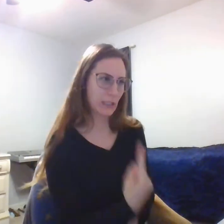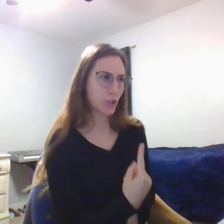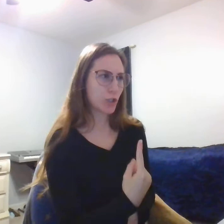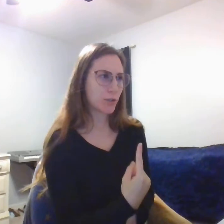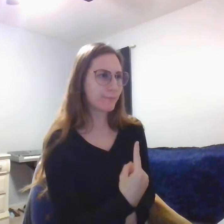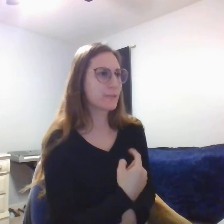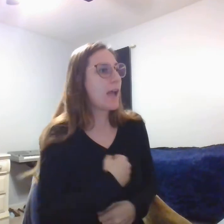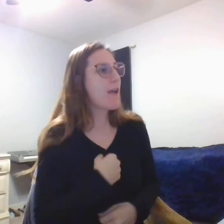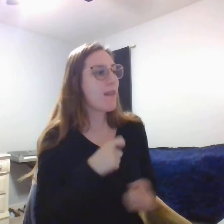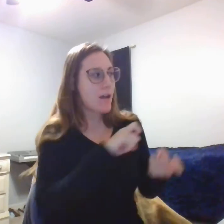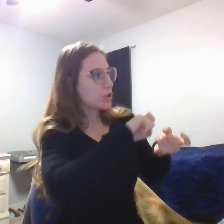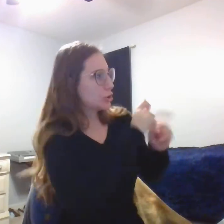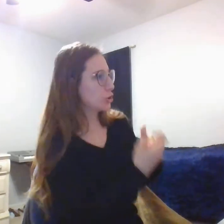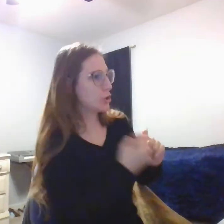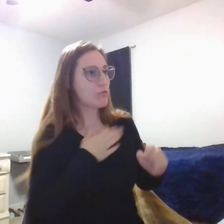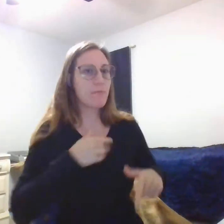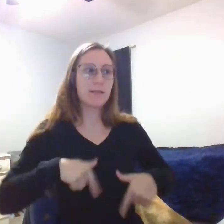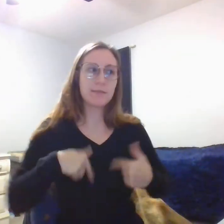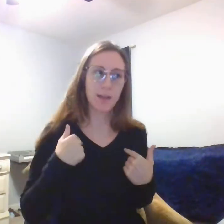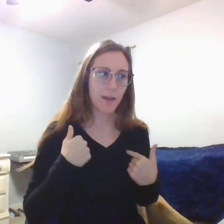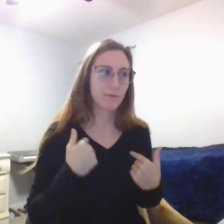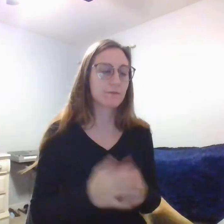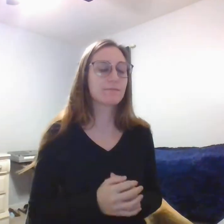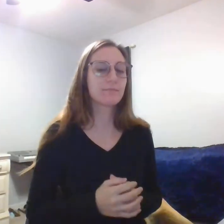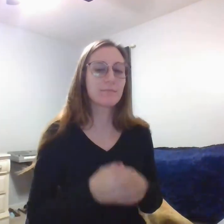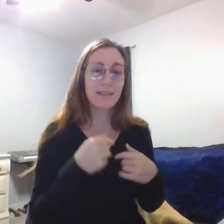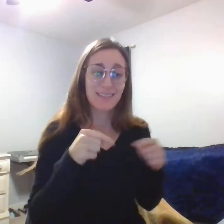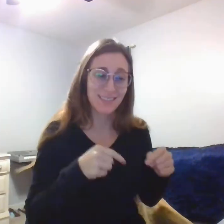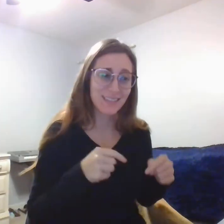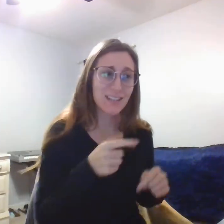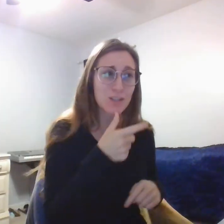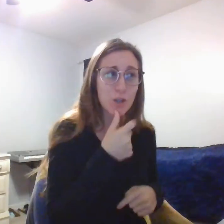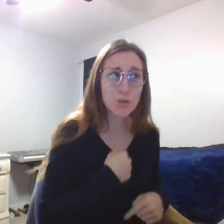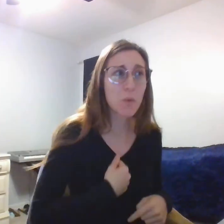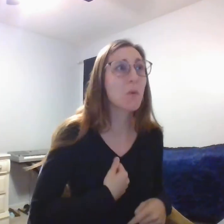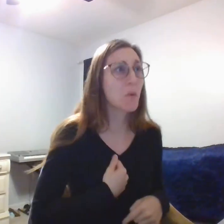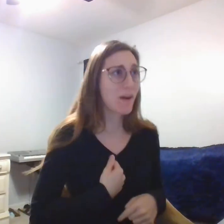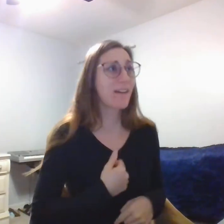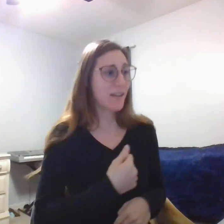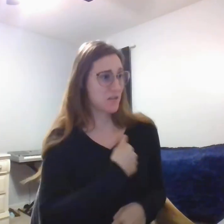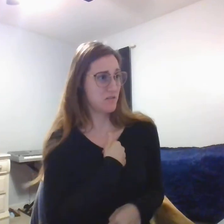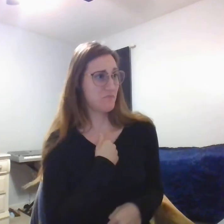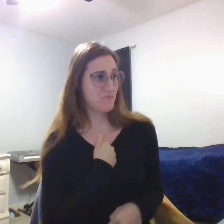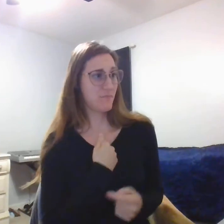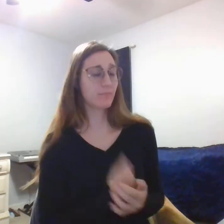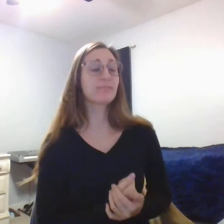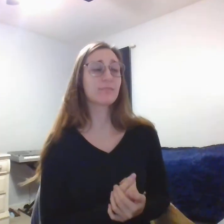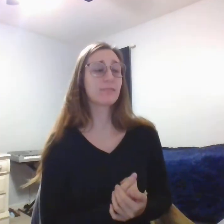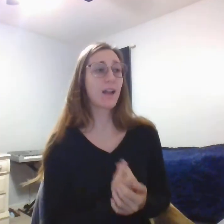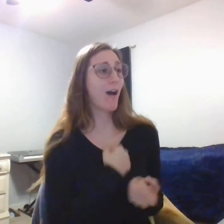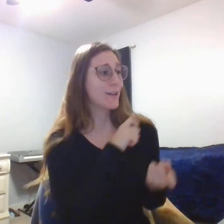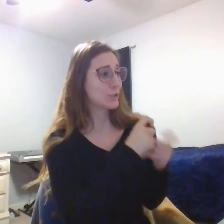complete 360, and this is who I am right now. Like, I didn't do it for anybody else but me, because I've been through a lot, but I